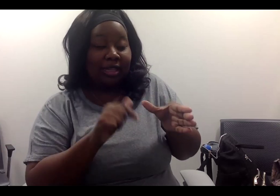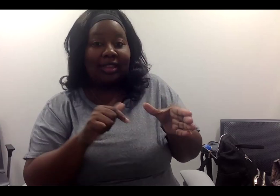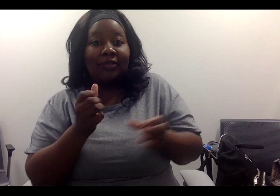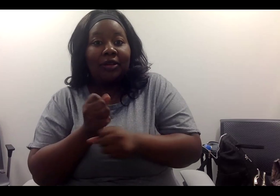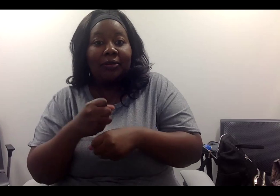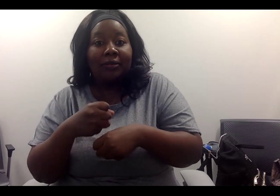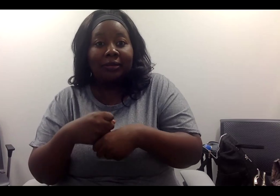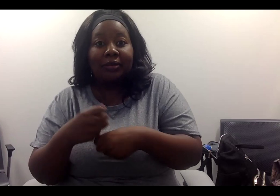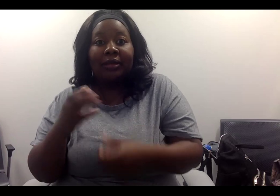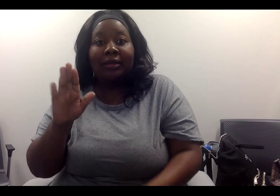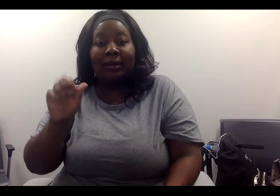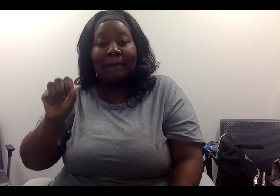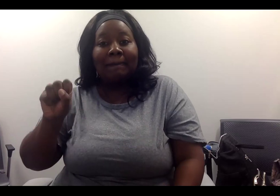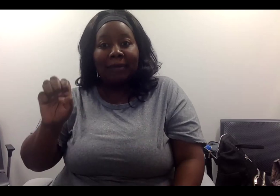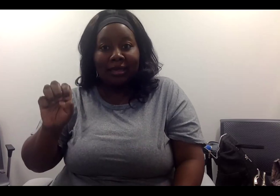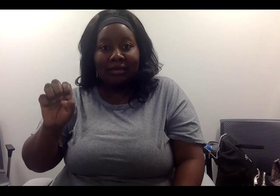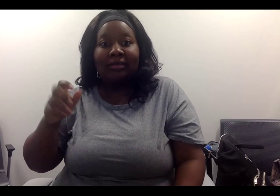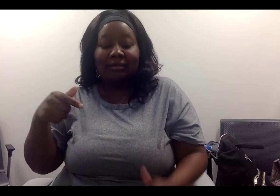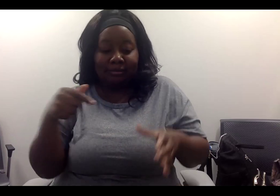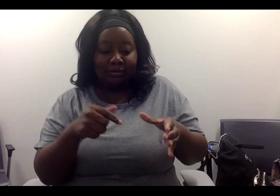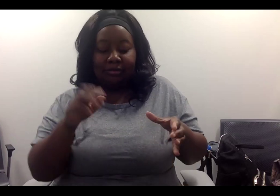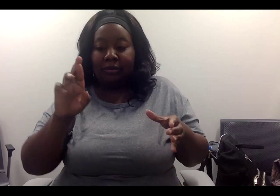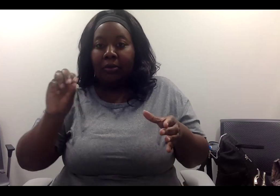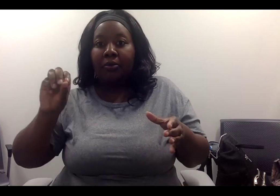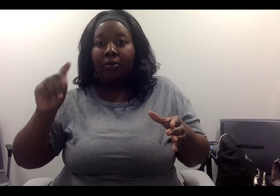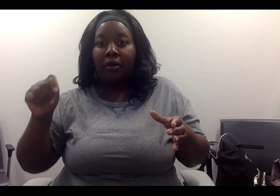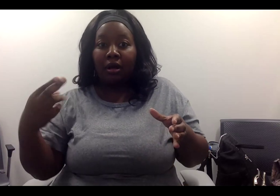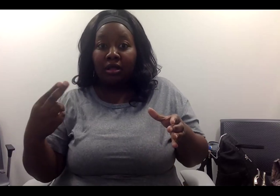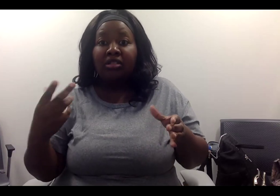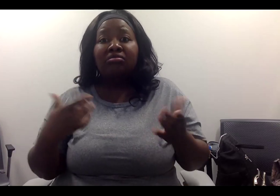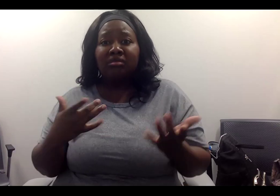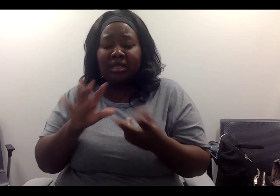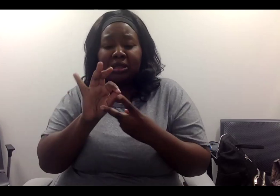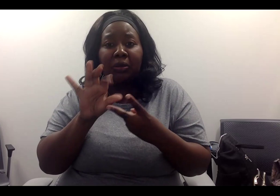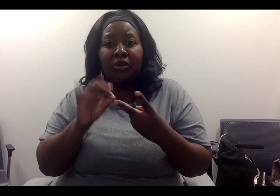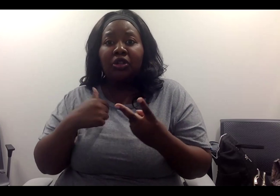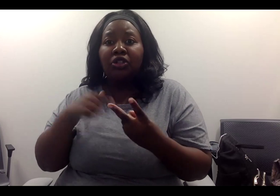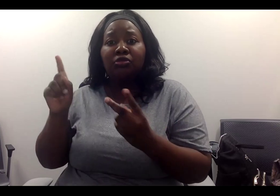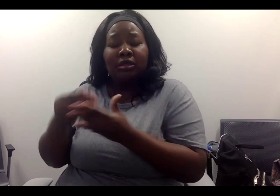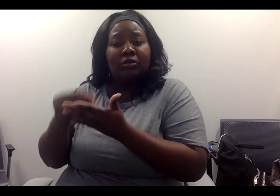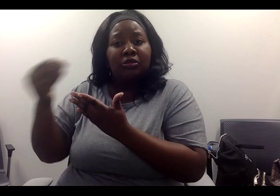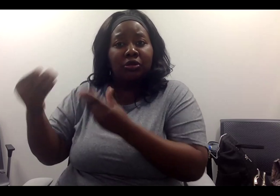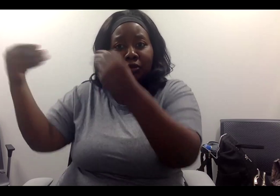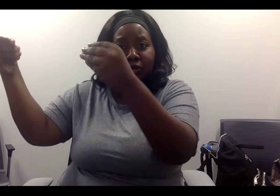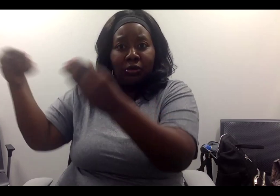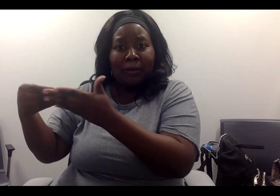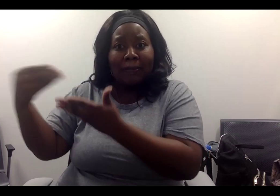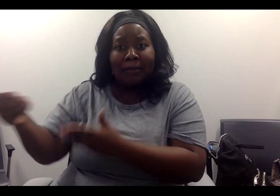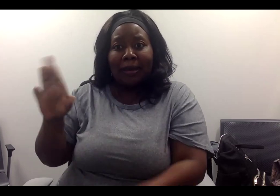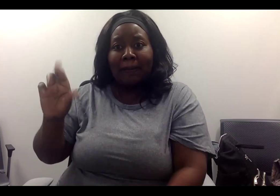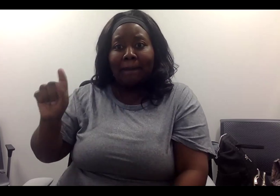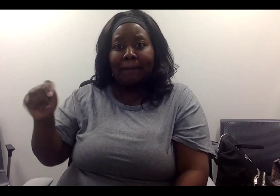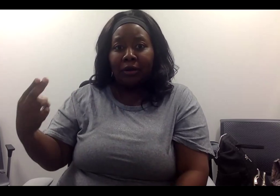sauce. And yes, technically this is optional, and you could just use some broth from a carton, but this is so easy. We already have the